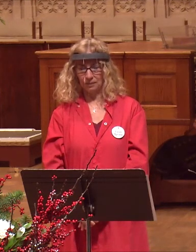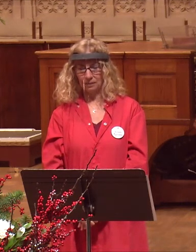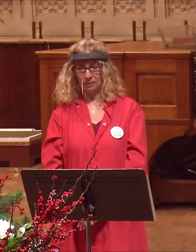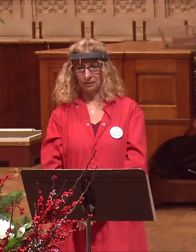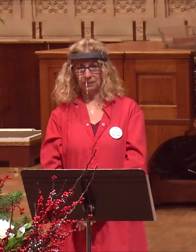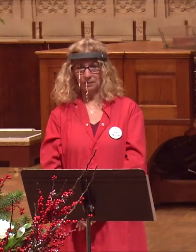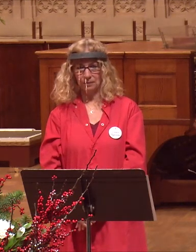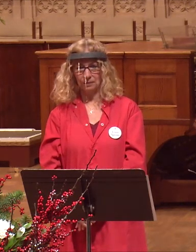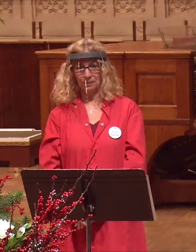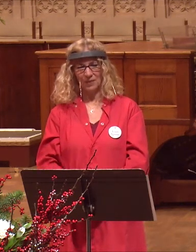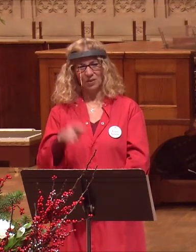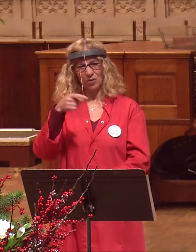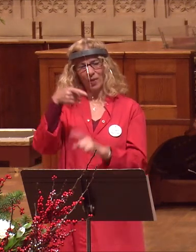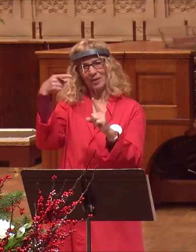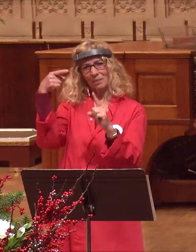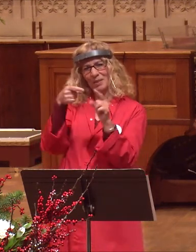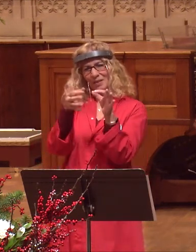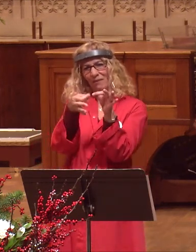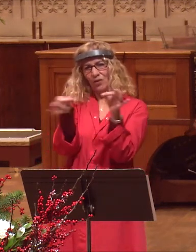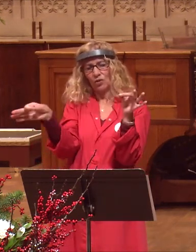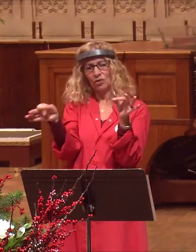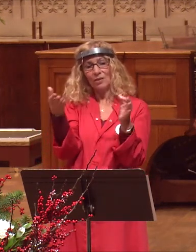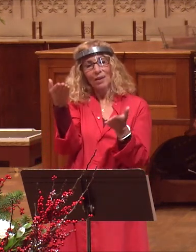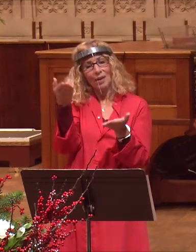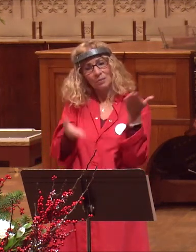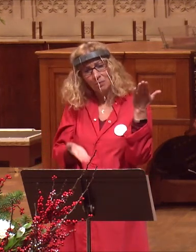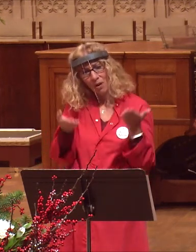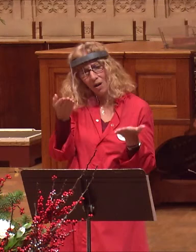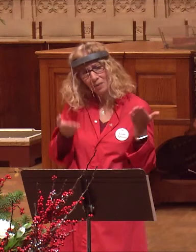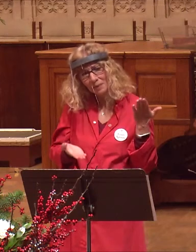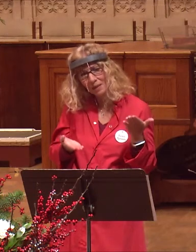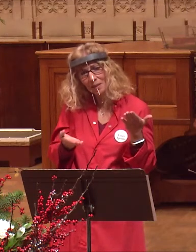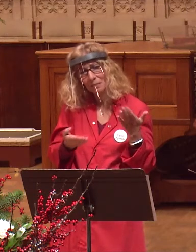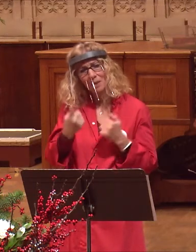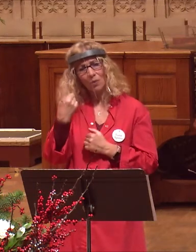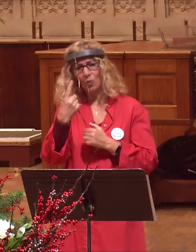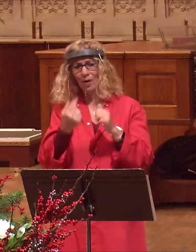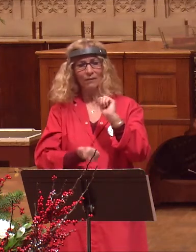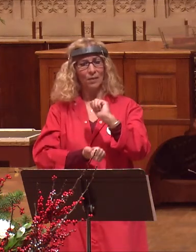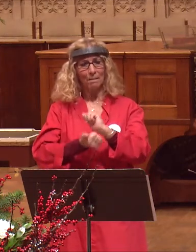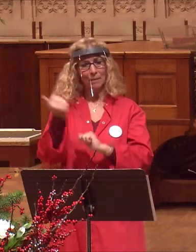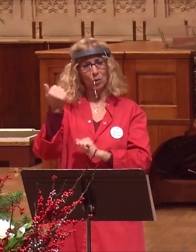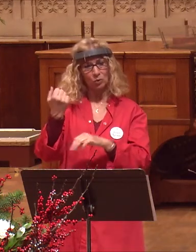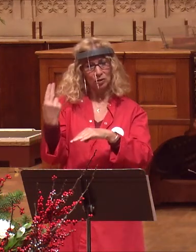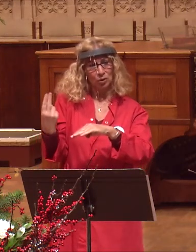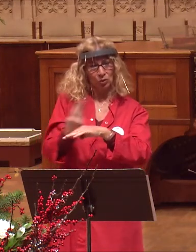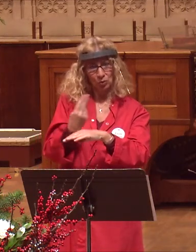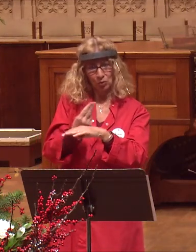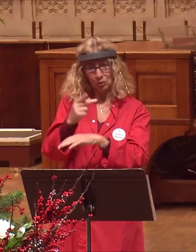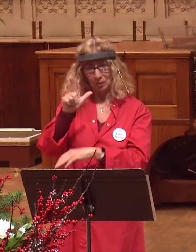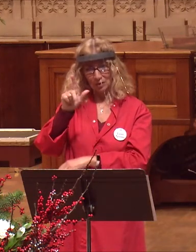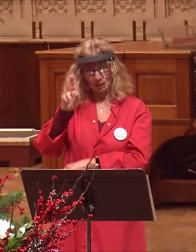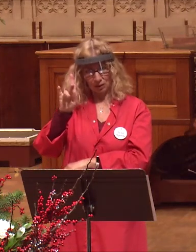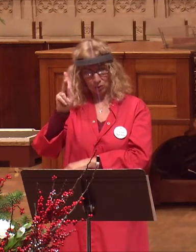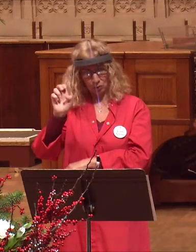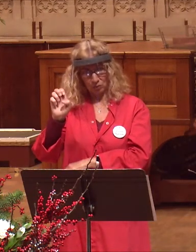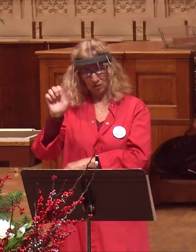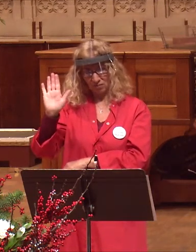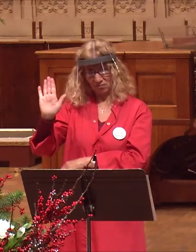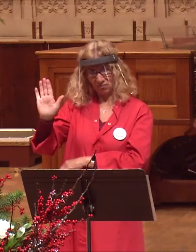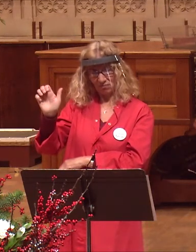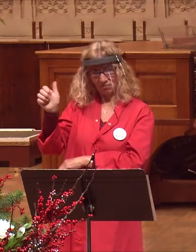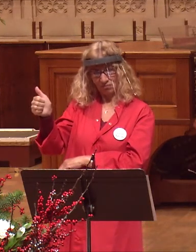So this specific verse has probably been one of the most used in Luke's account